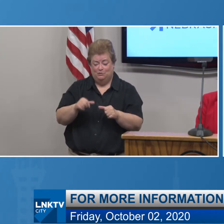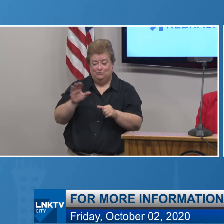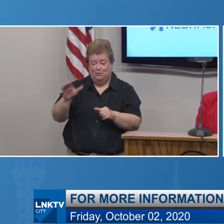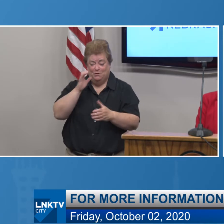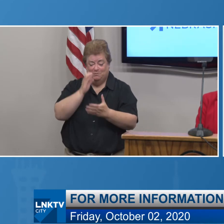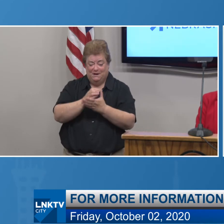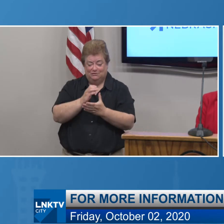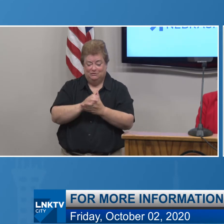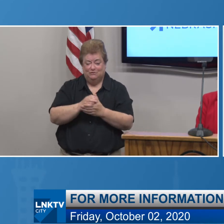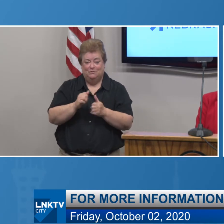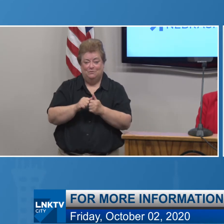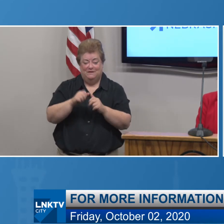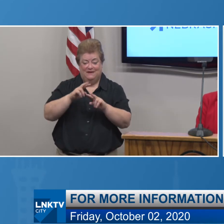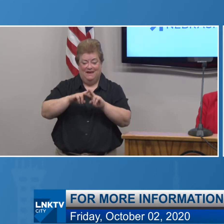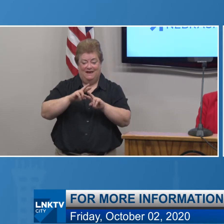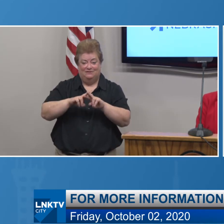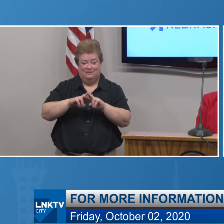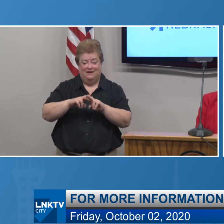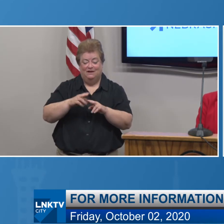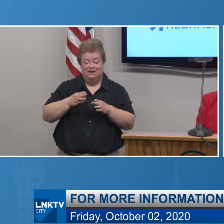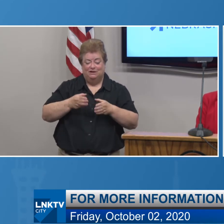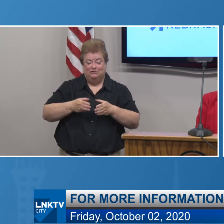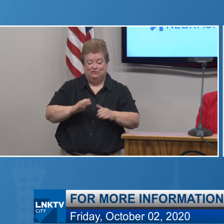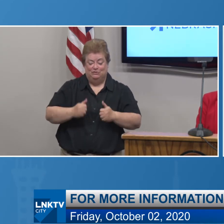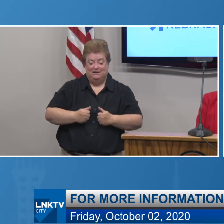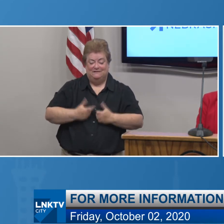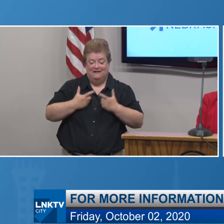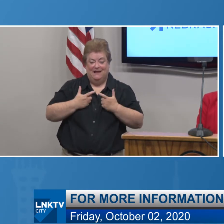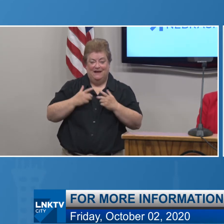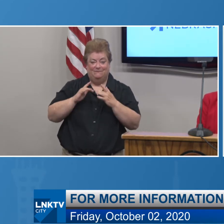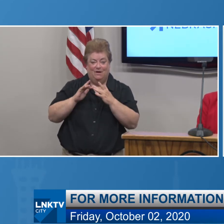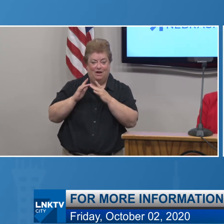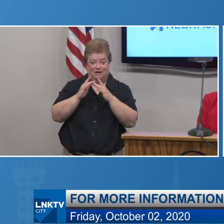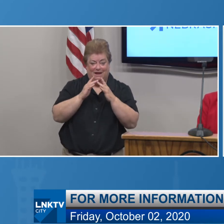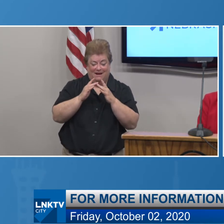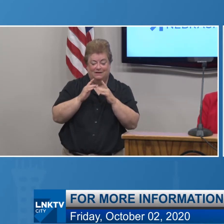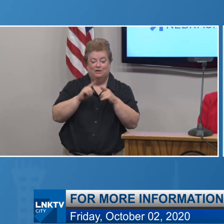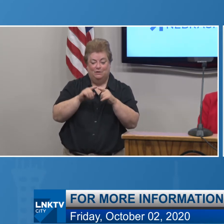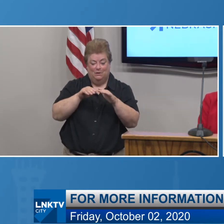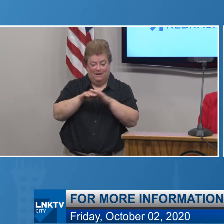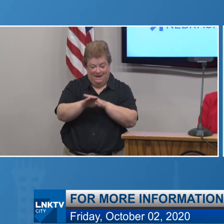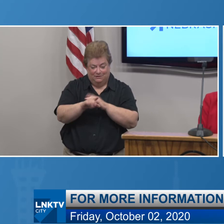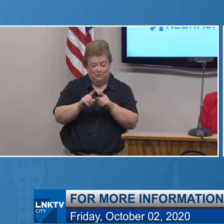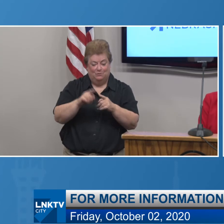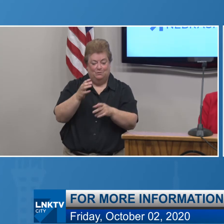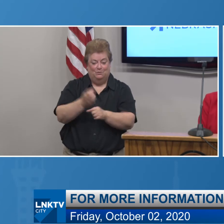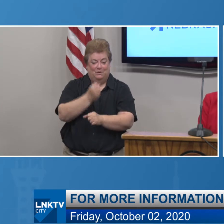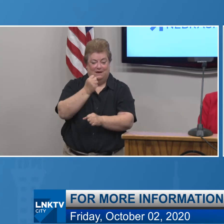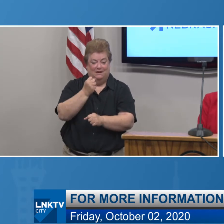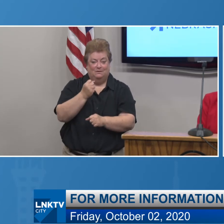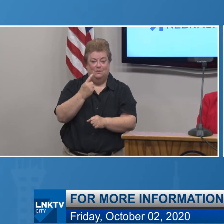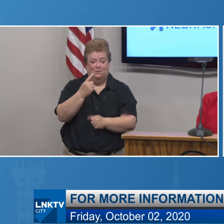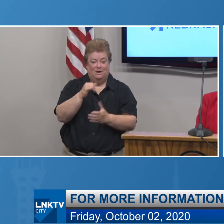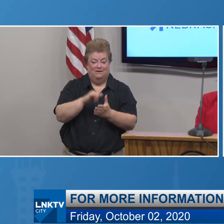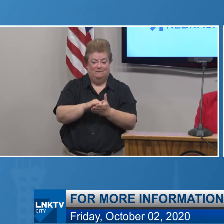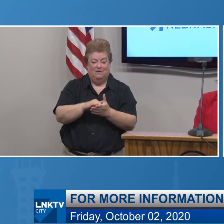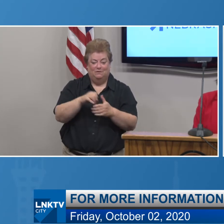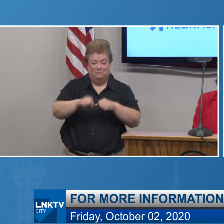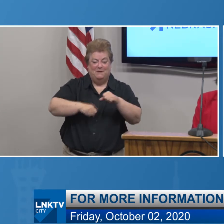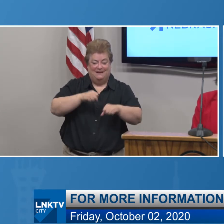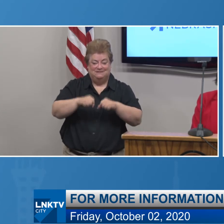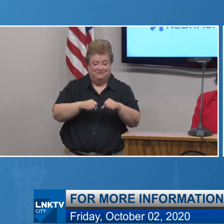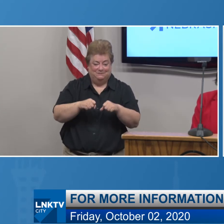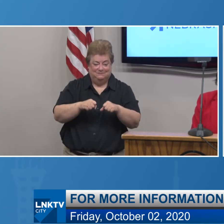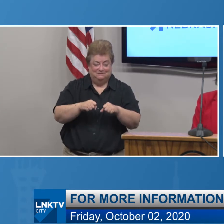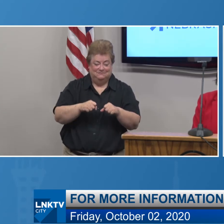with hashtag Streets Alive Online, they'll be entered to win one of those bike packages from the Bike